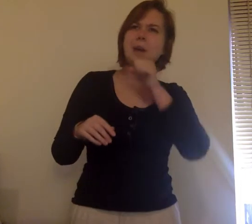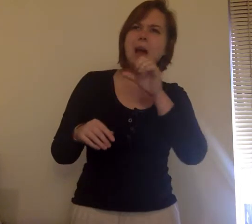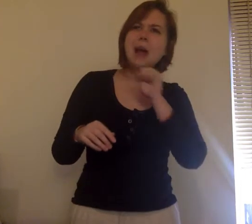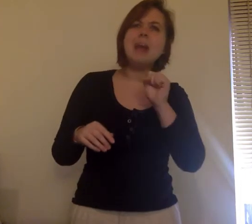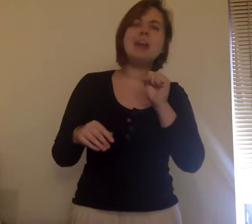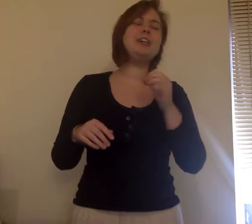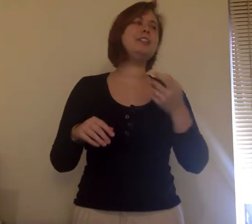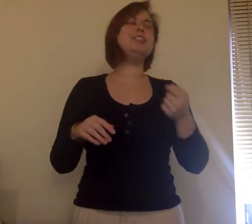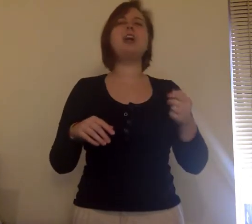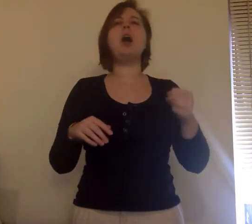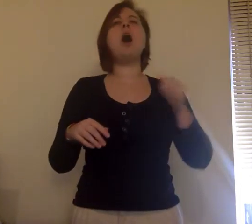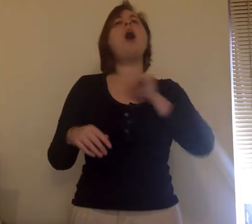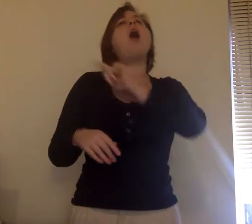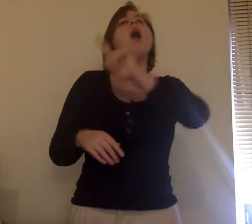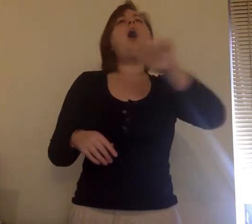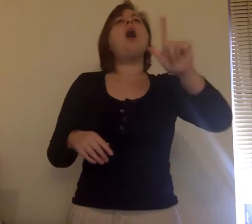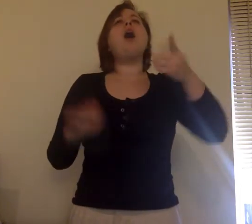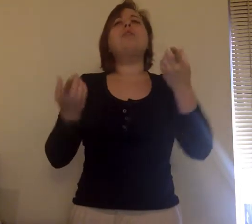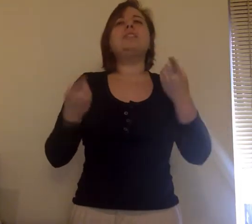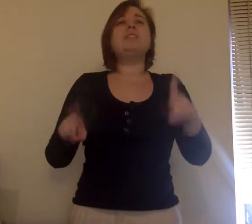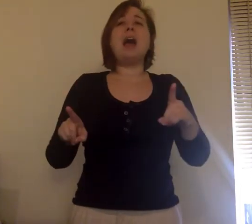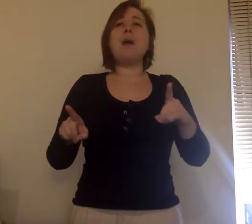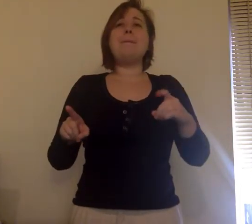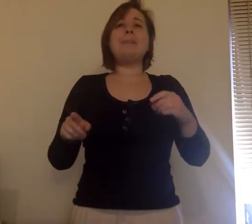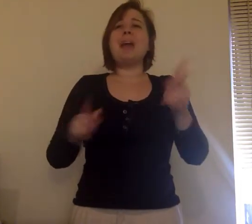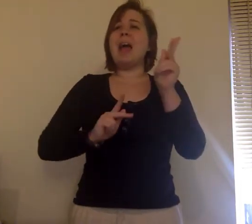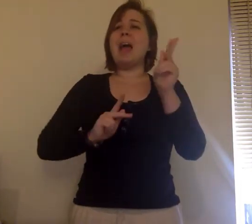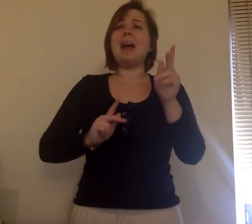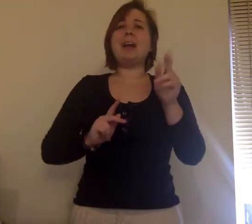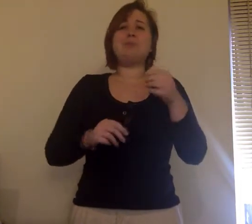as if we have all the time we want and all the solutions.